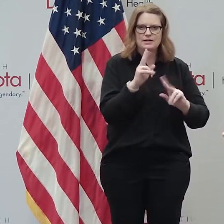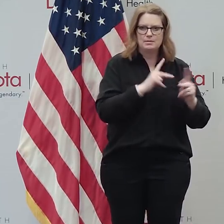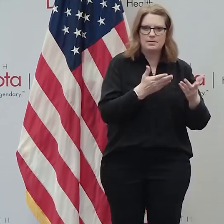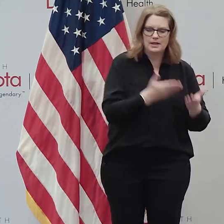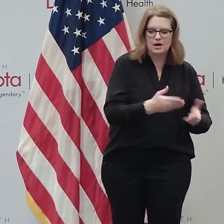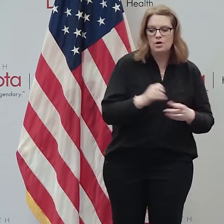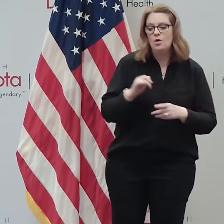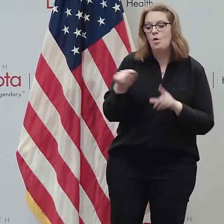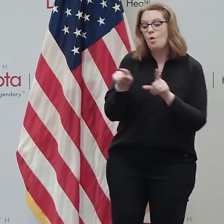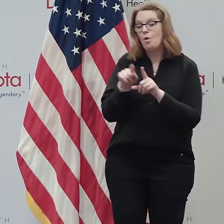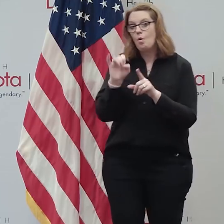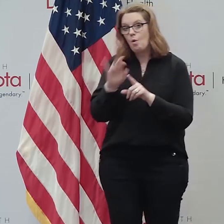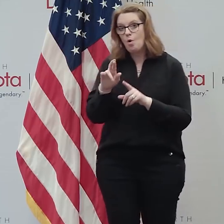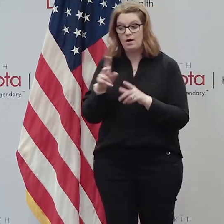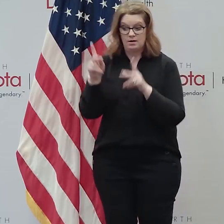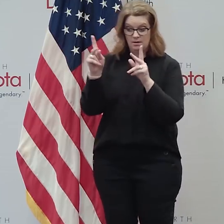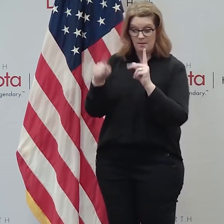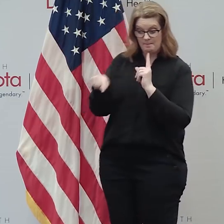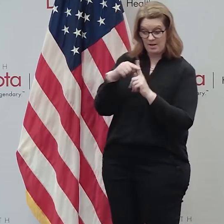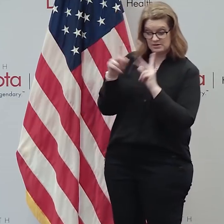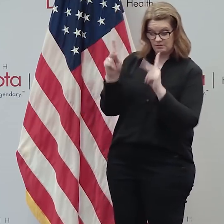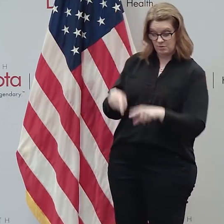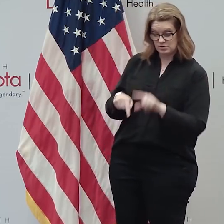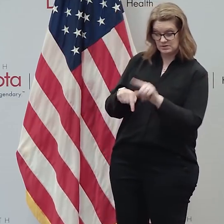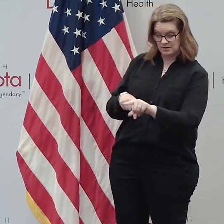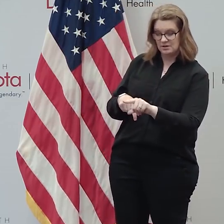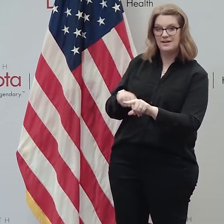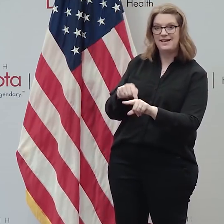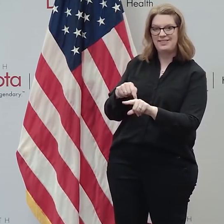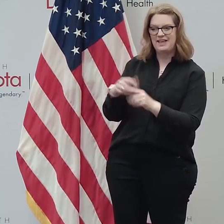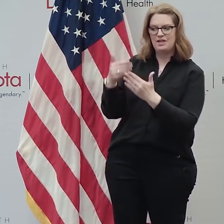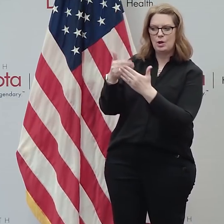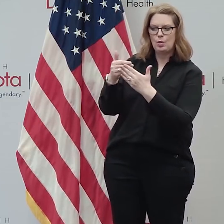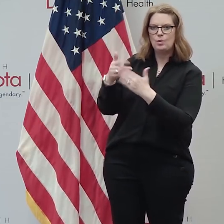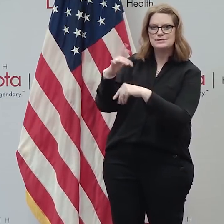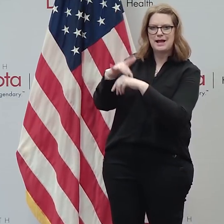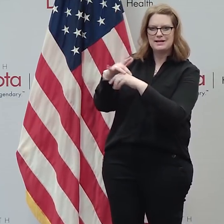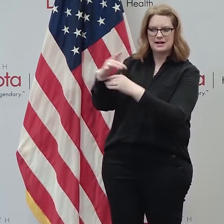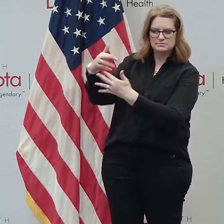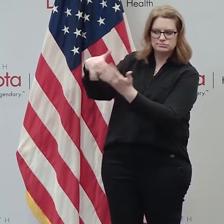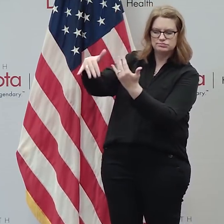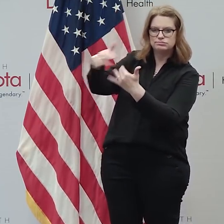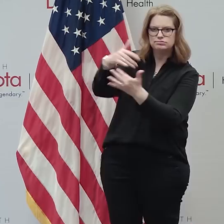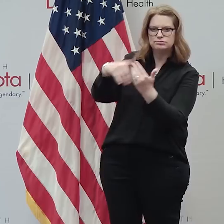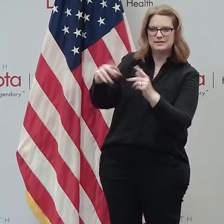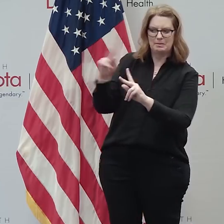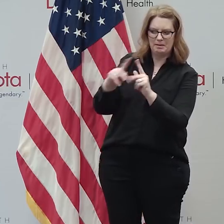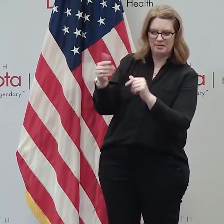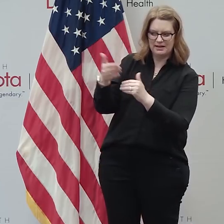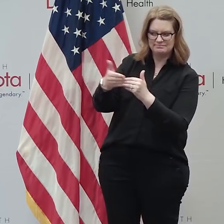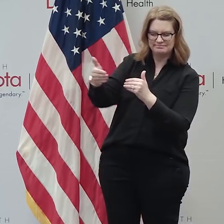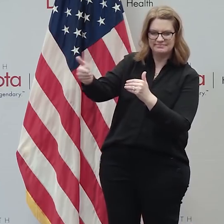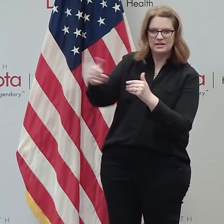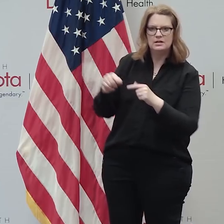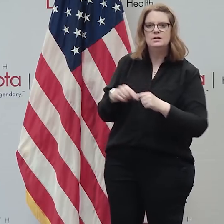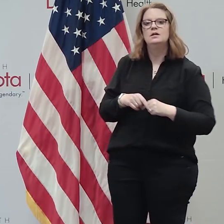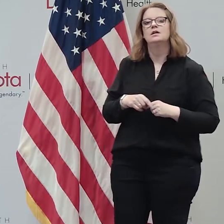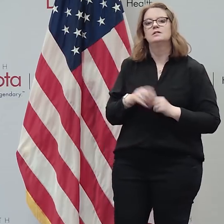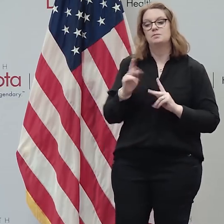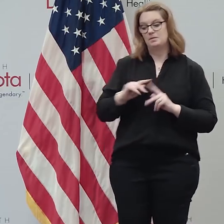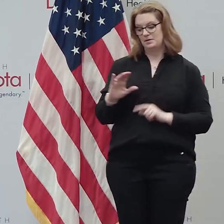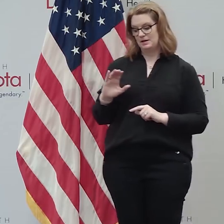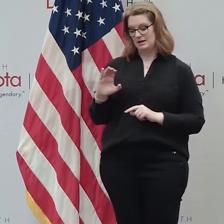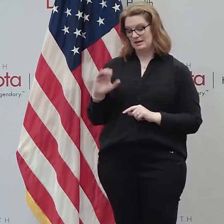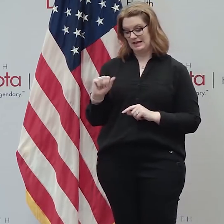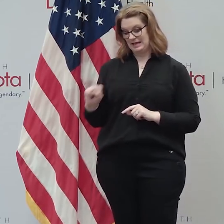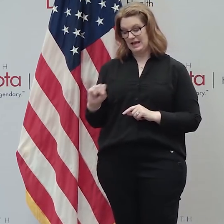of the positives. But given that, like today, where if we've got 50 to 54 cases that are in Cass and Grand Forks County, and we